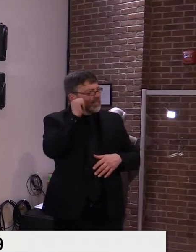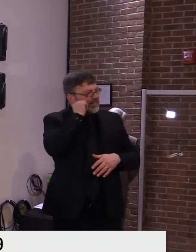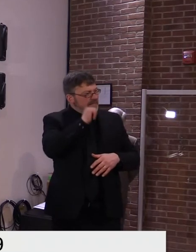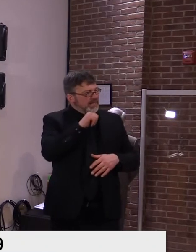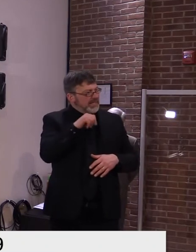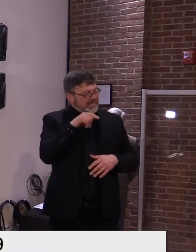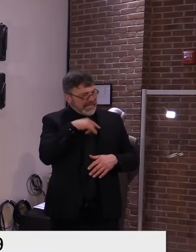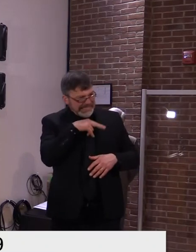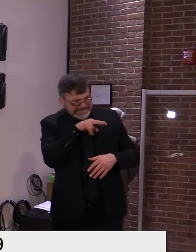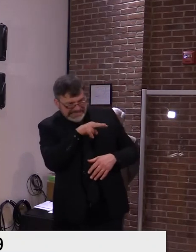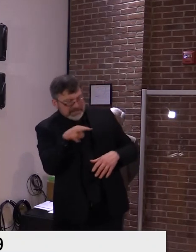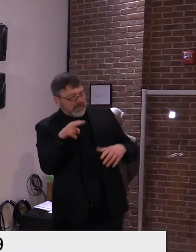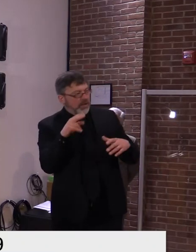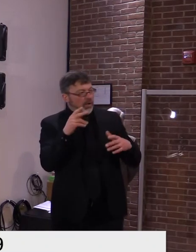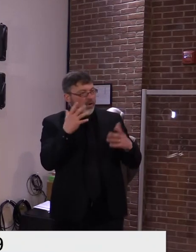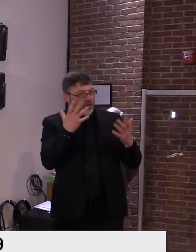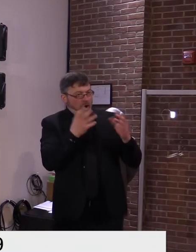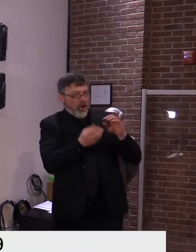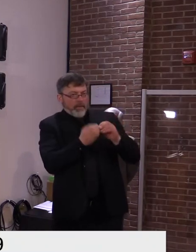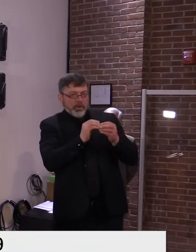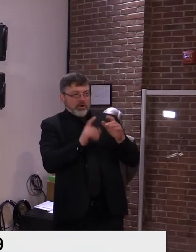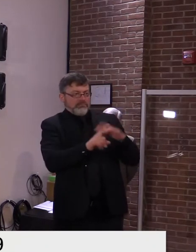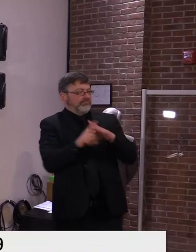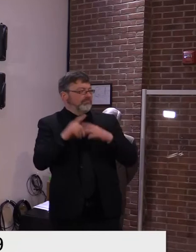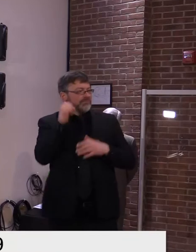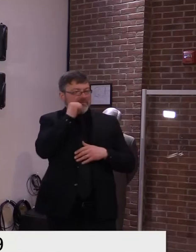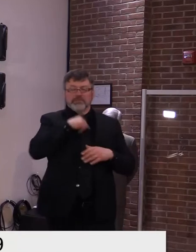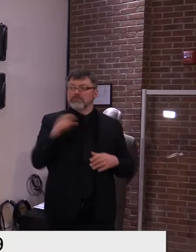things are going to proceed on.